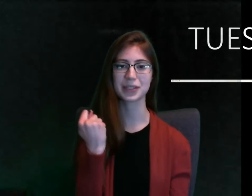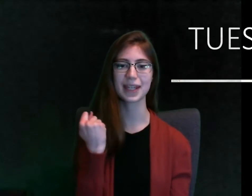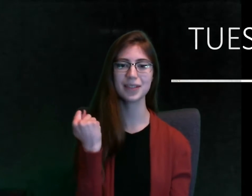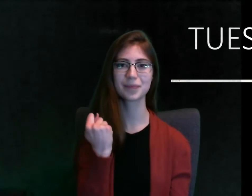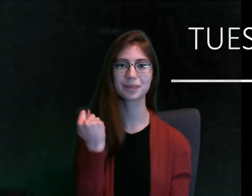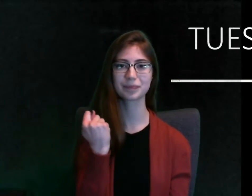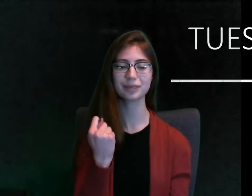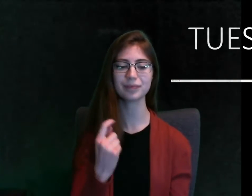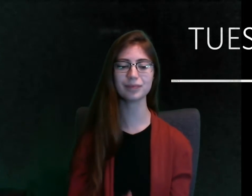Tuesday.